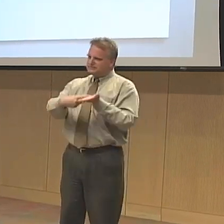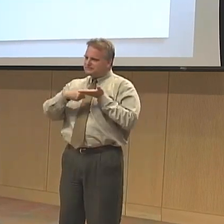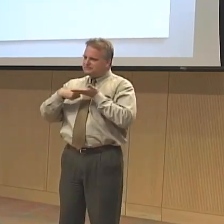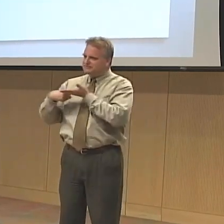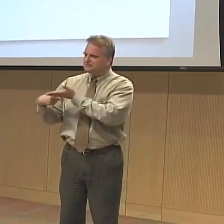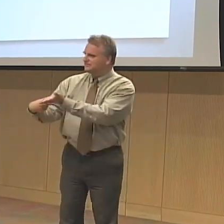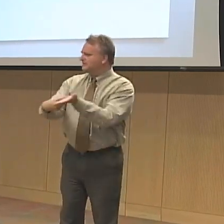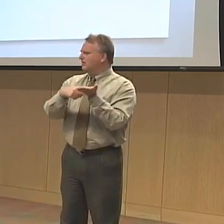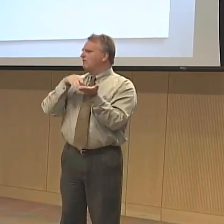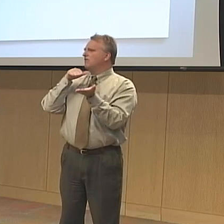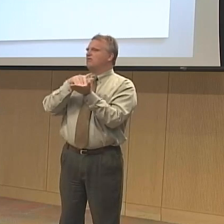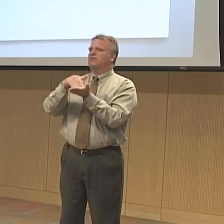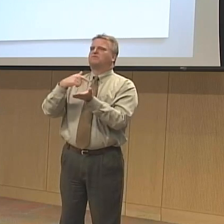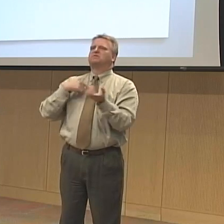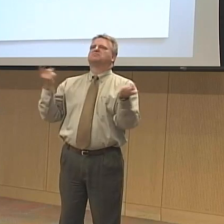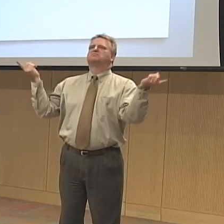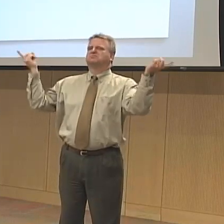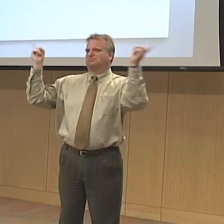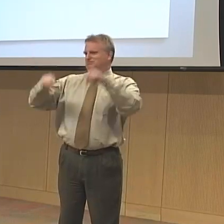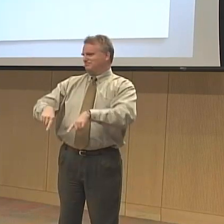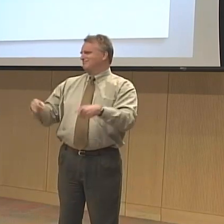have discussions, and often we come to a consensus.